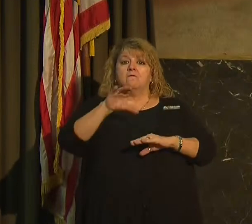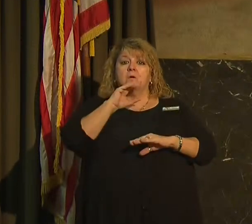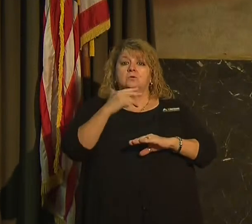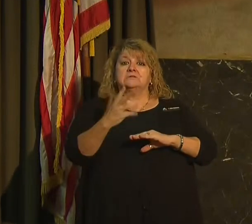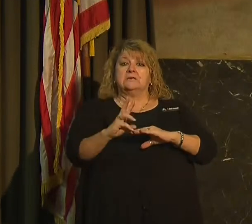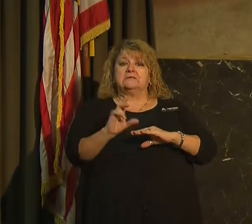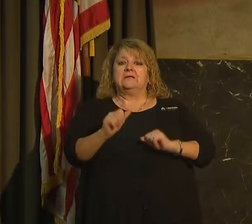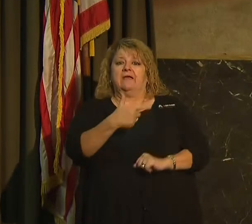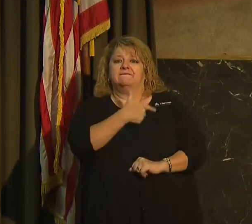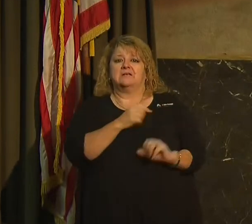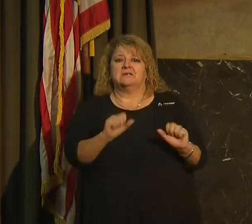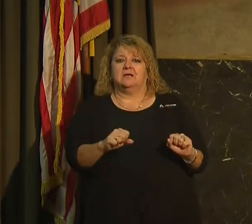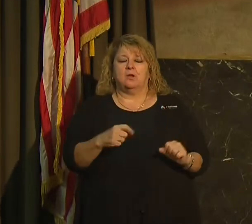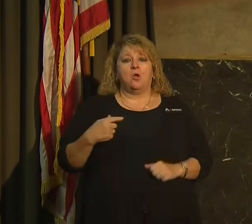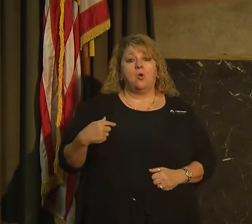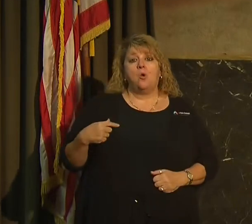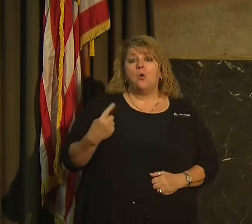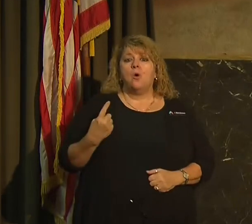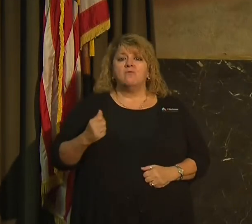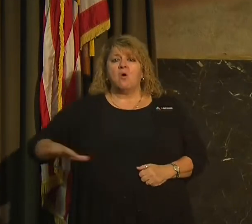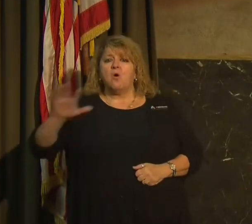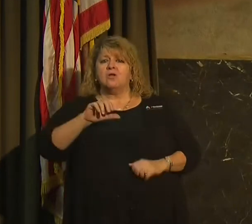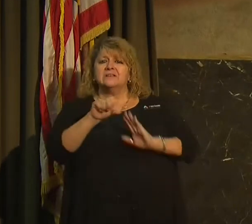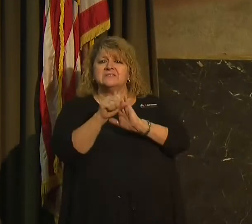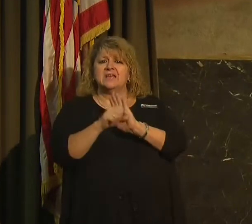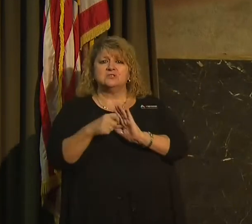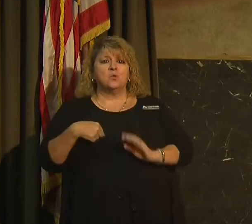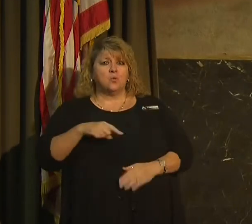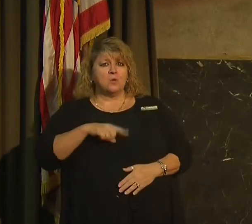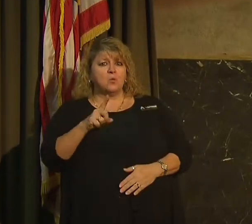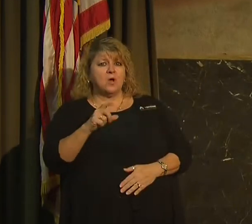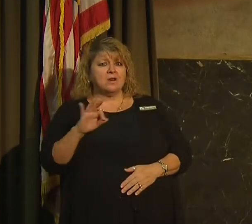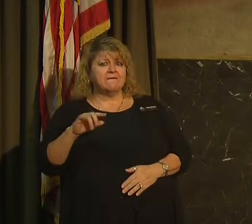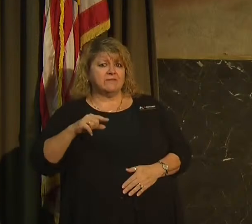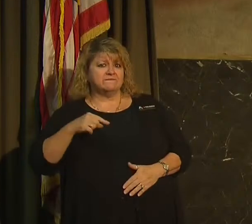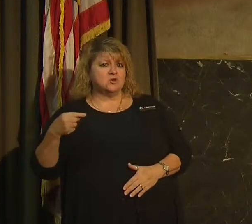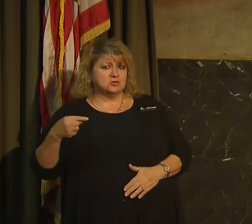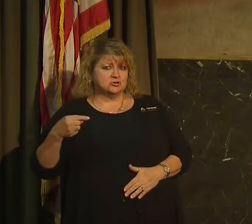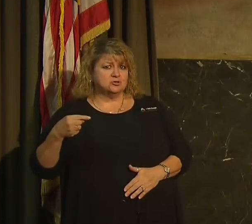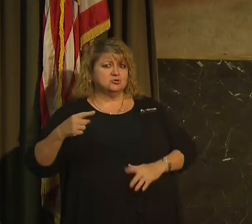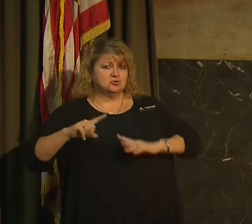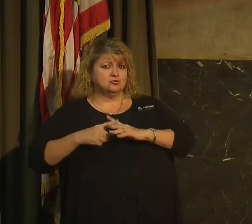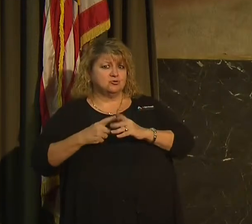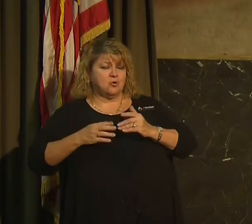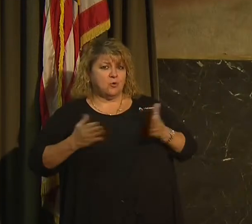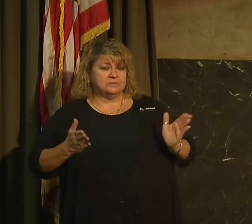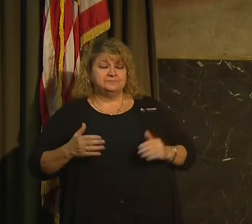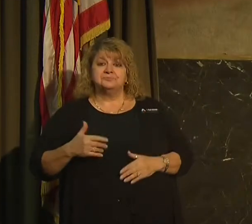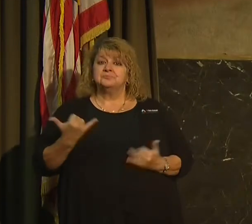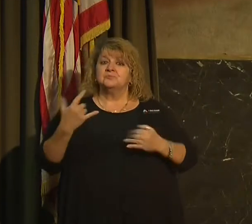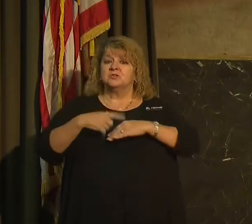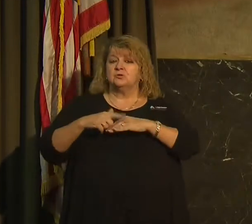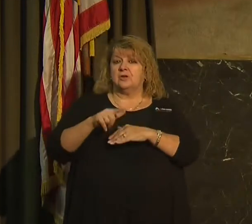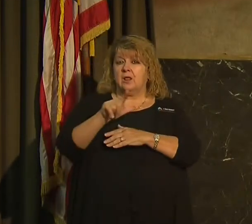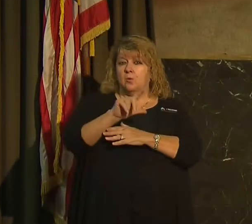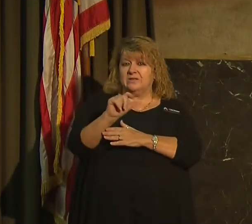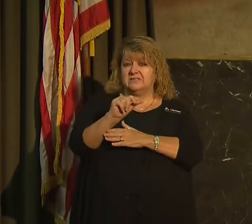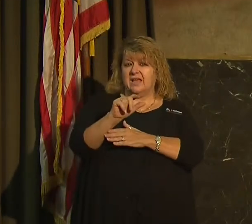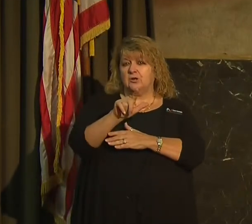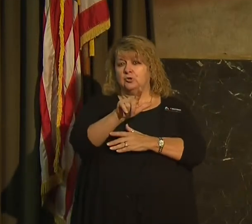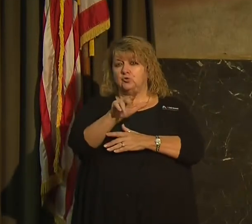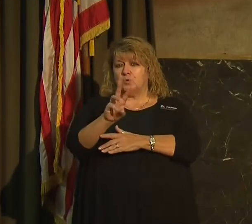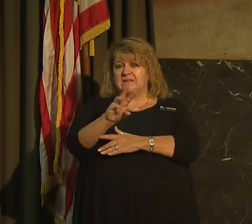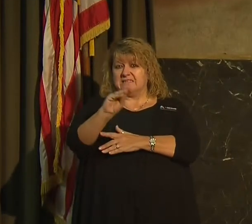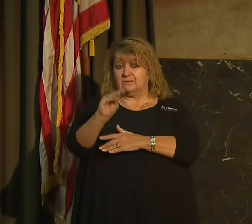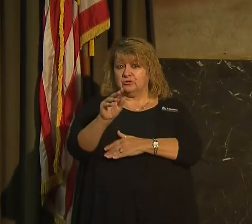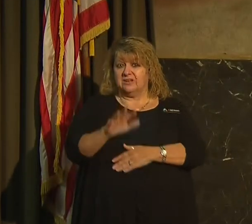states to do that. Today I can report 26% of Louisianans are fully vaccinated, and